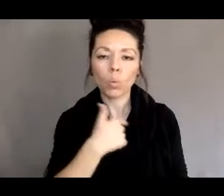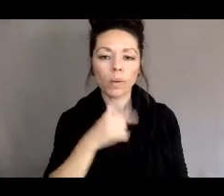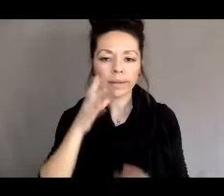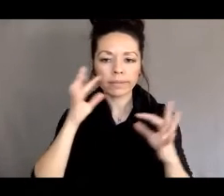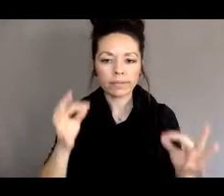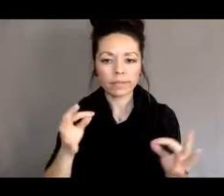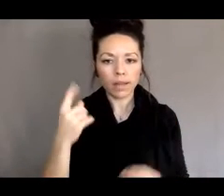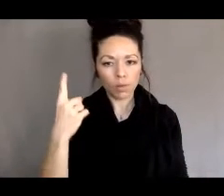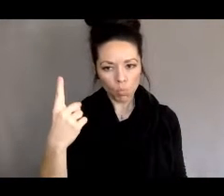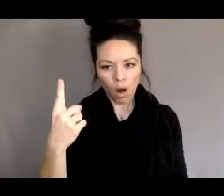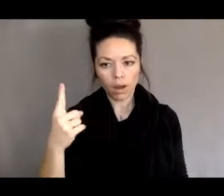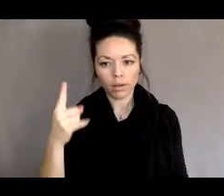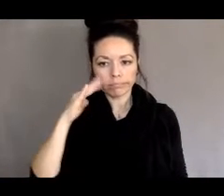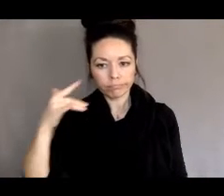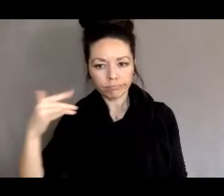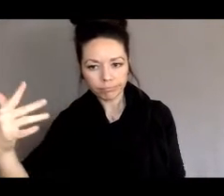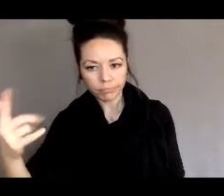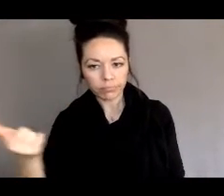year.